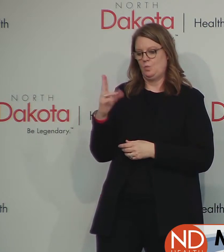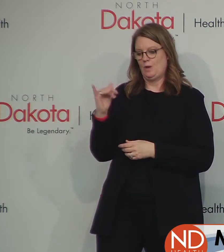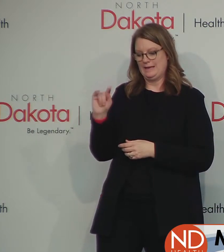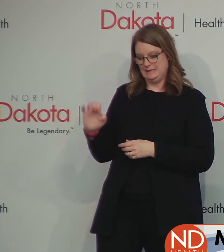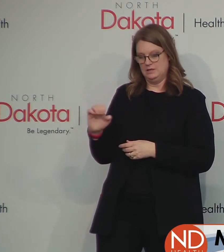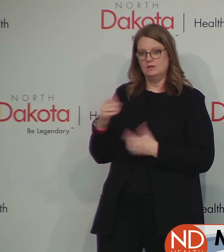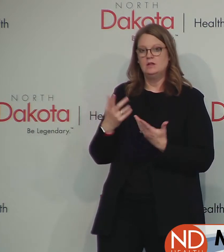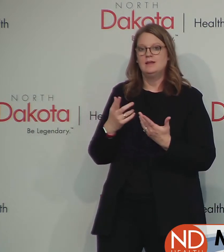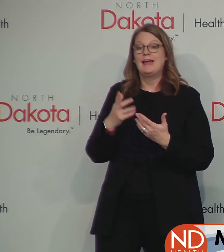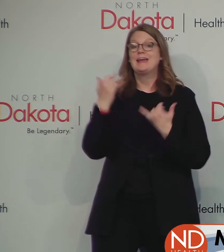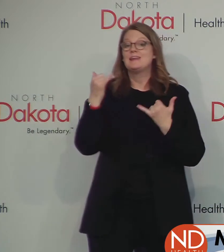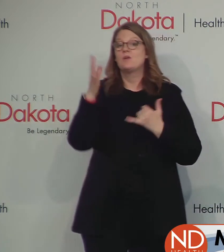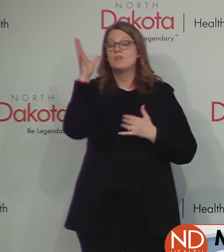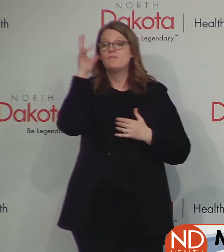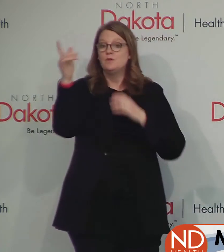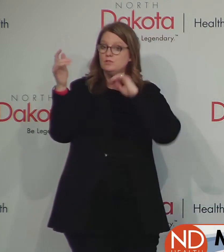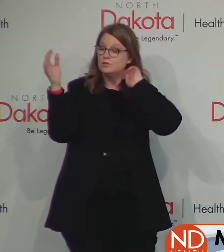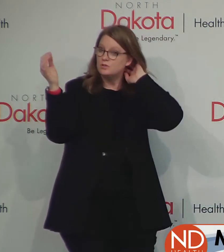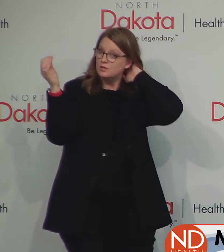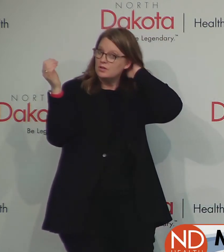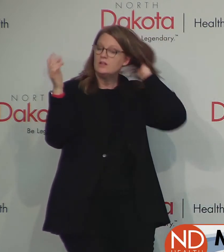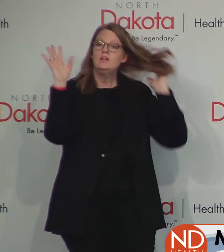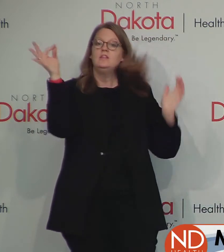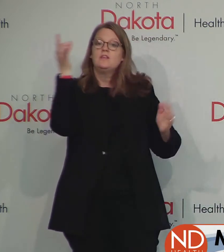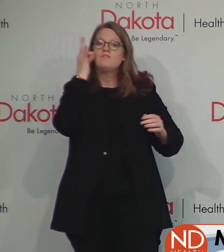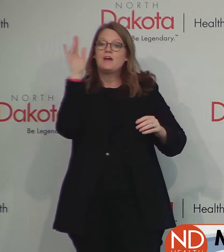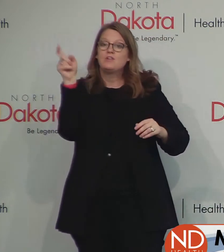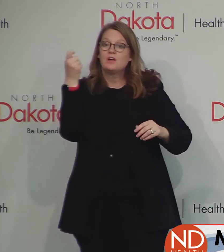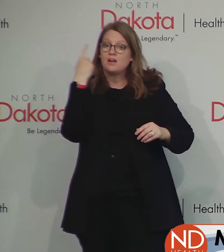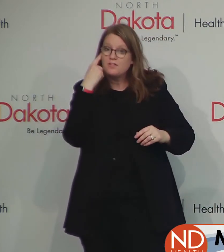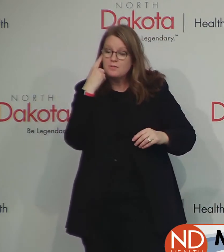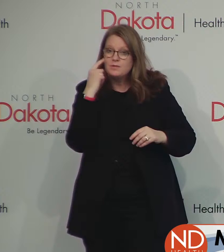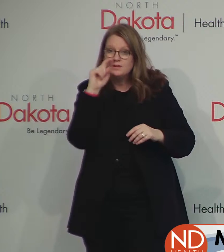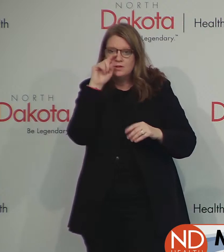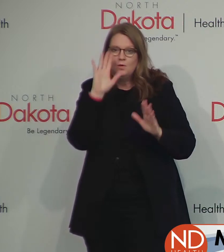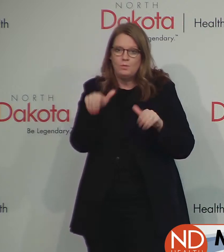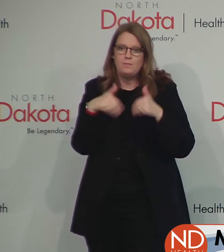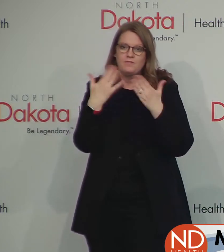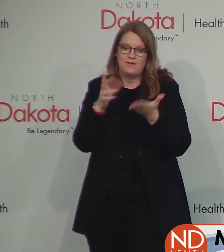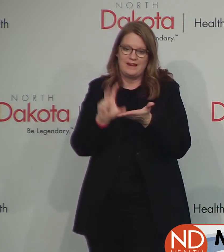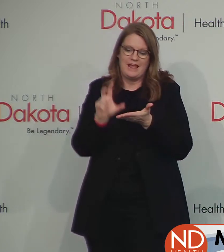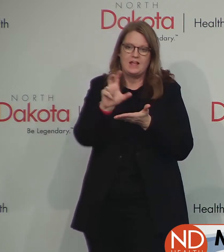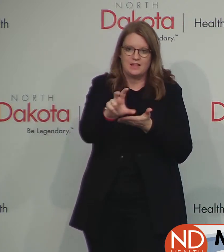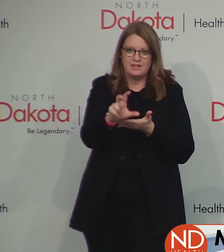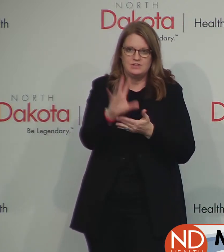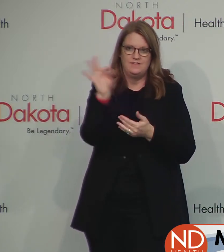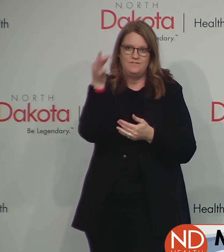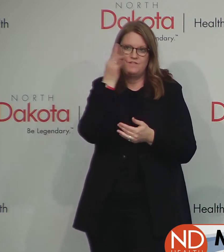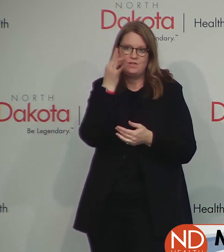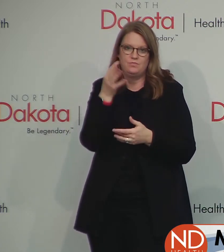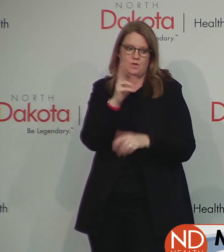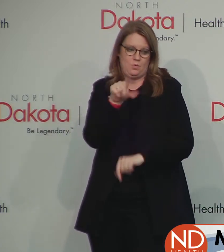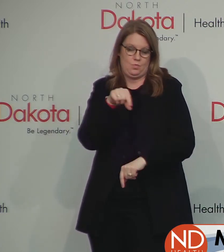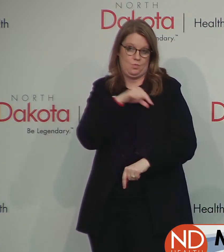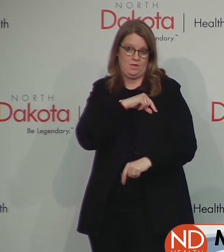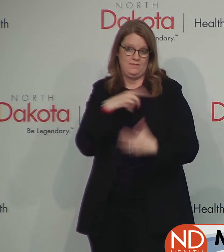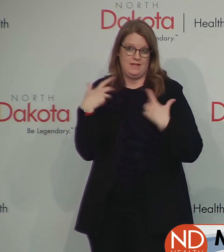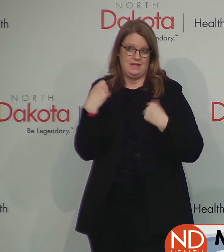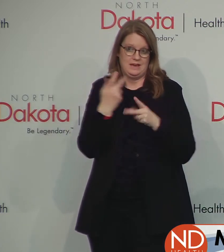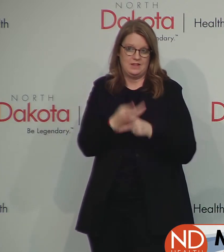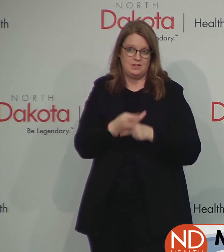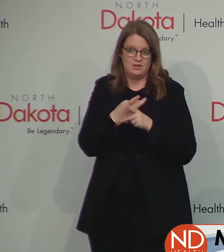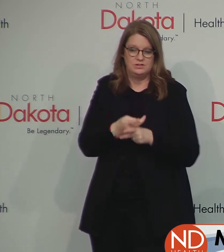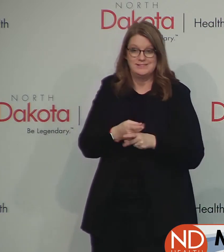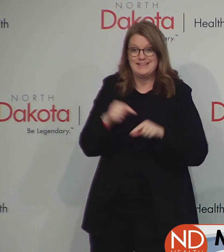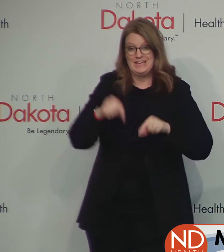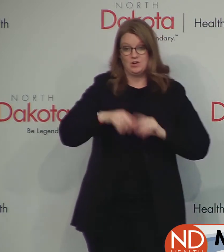federal government's going to start doing allocations to federally qualified health centers. So North Dakota has 18 federally